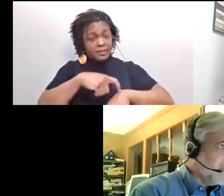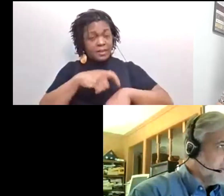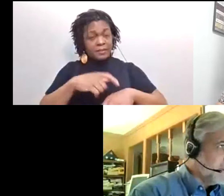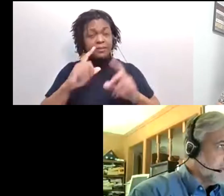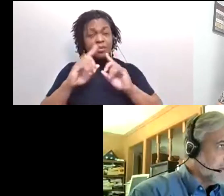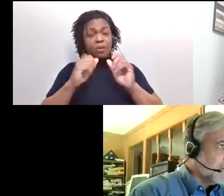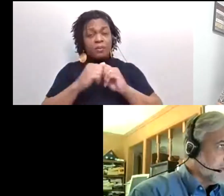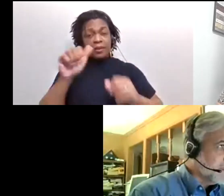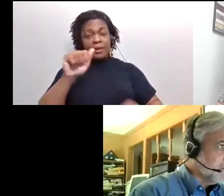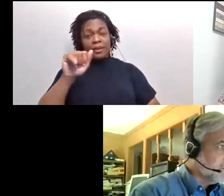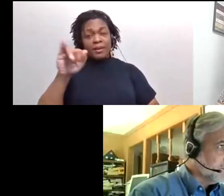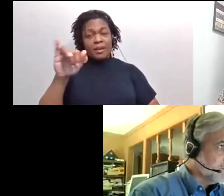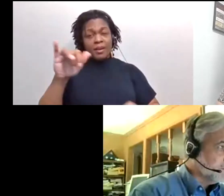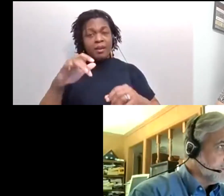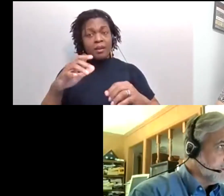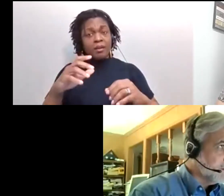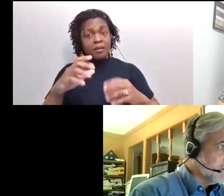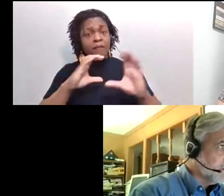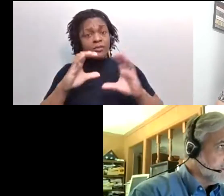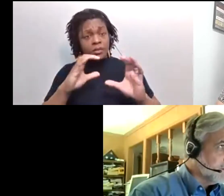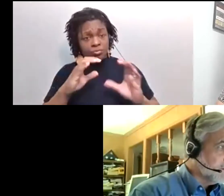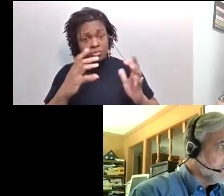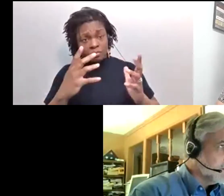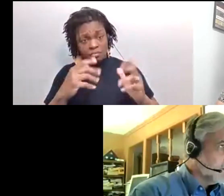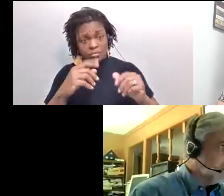call you had me on a month ago? Yeah, that'd be great.